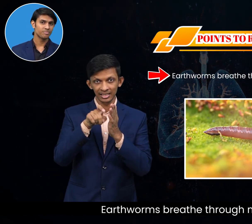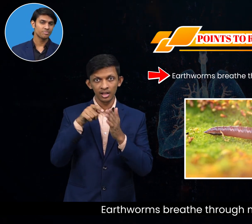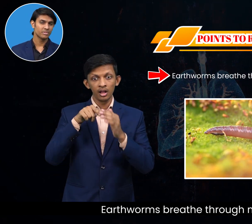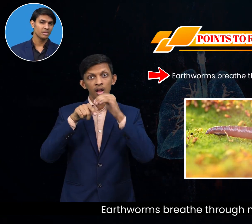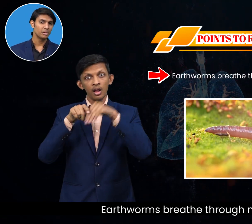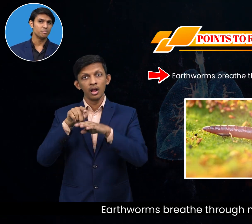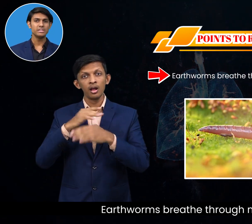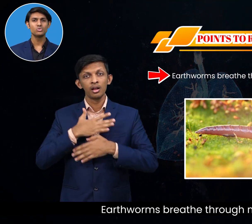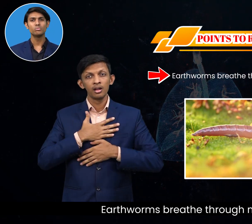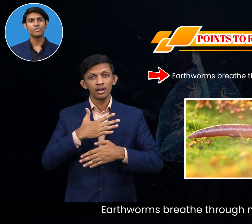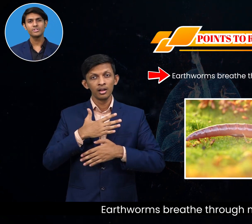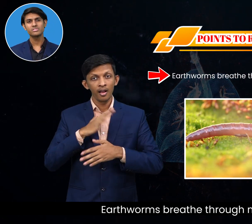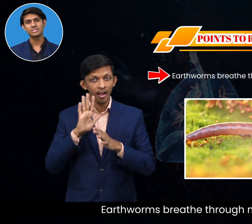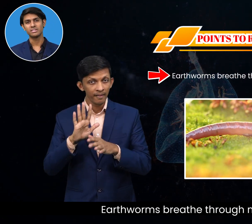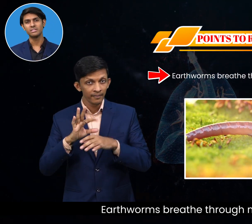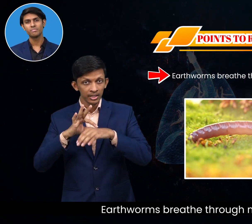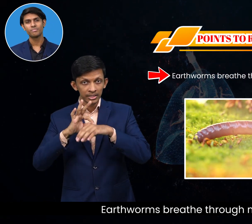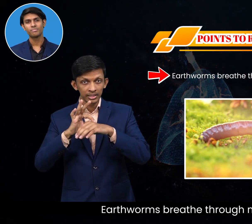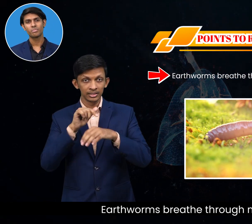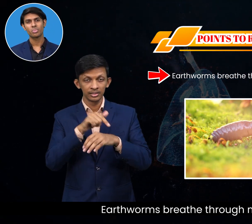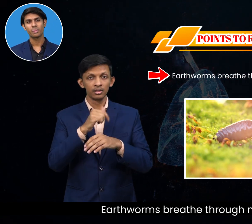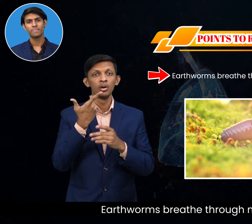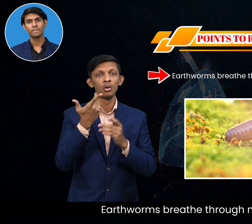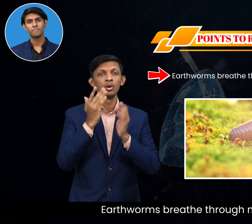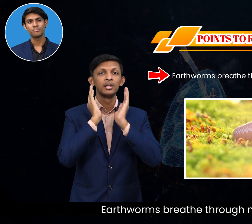Earthworms breathe through moist skin.